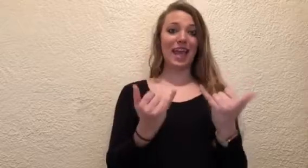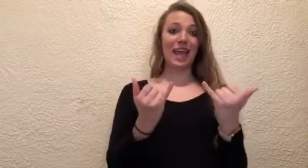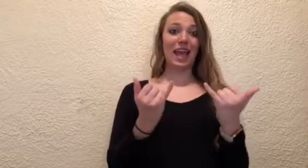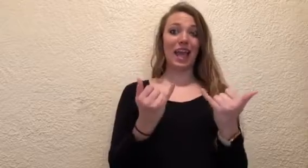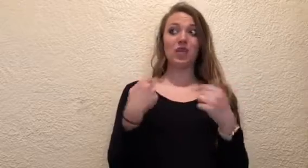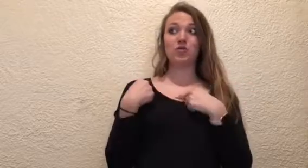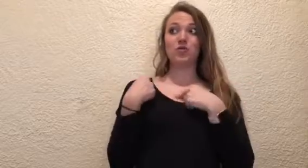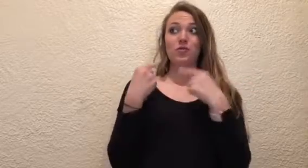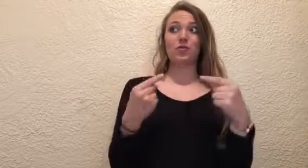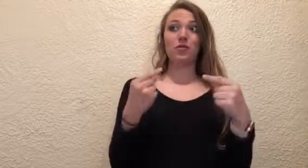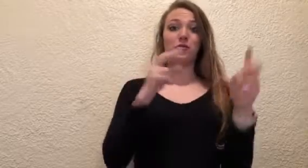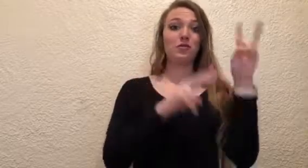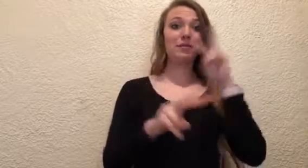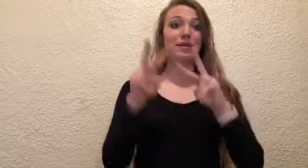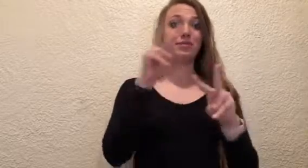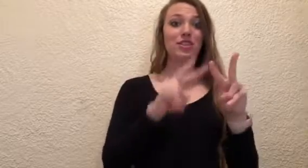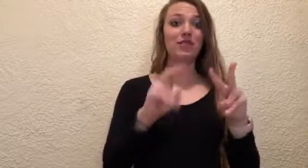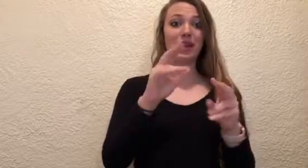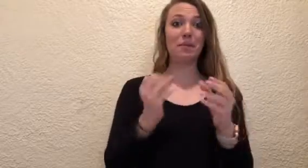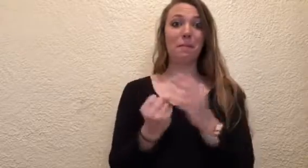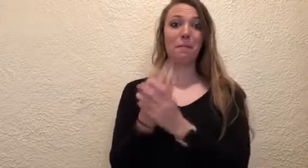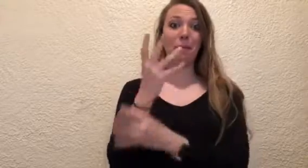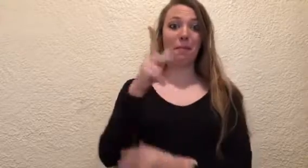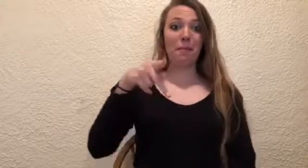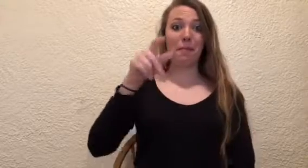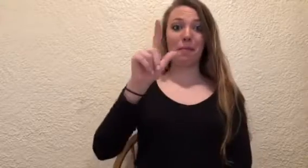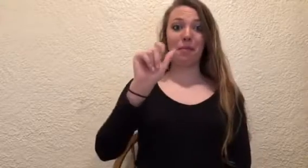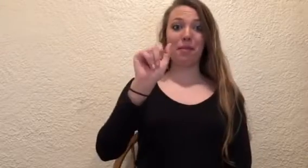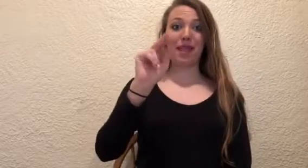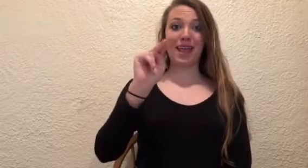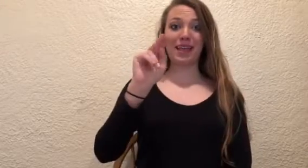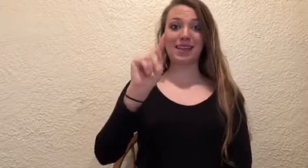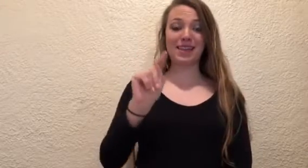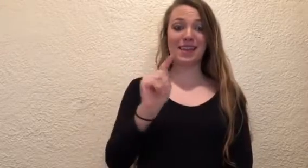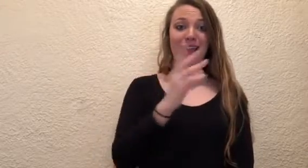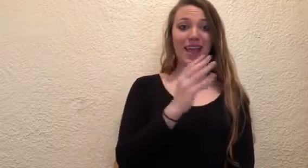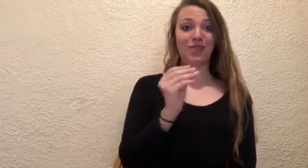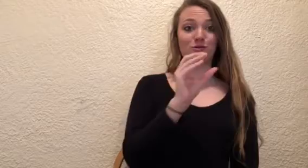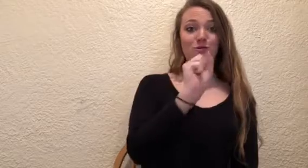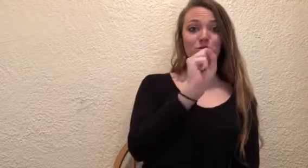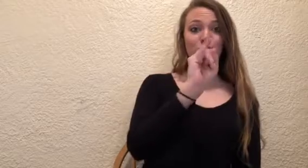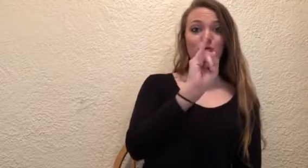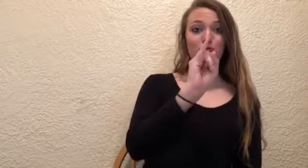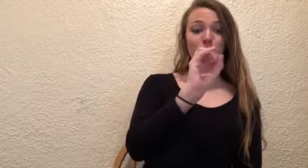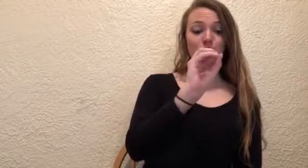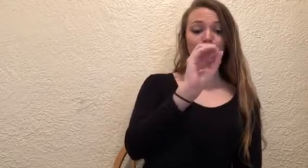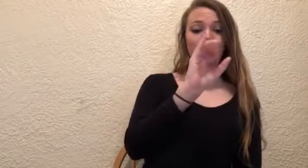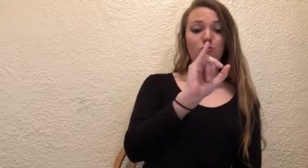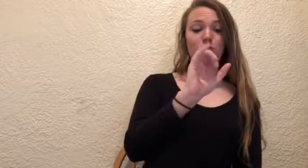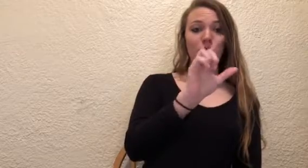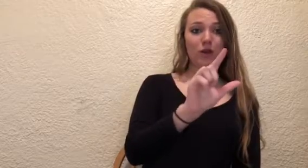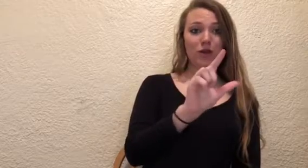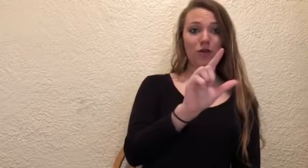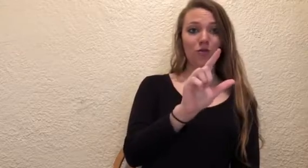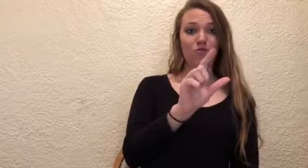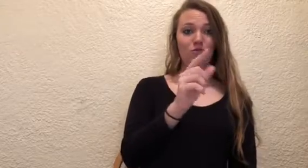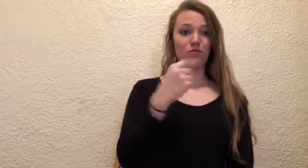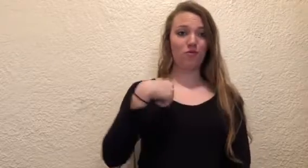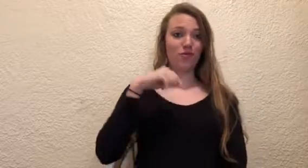we've been observing soil and plants. We've been observing those. We